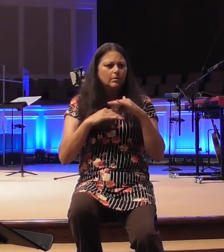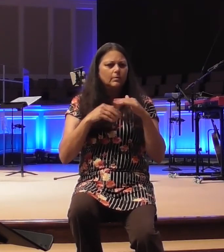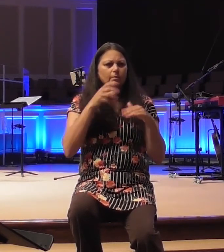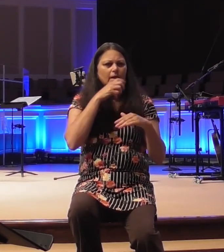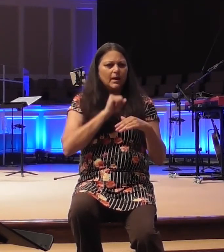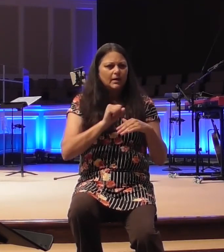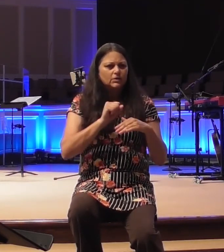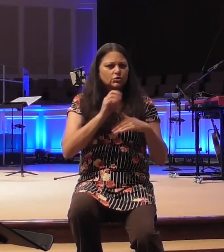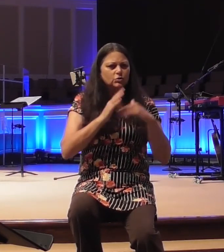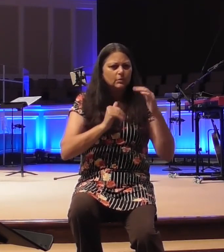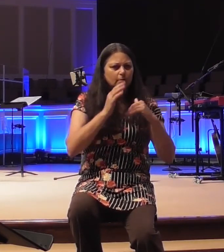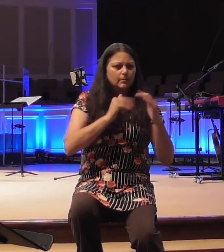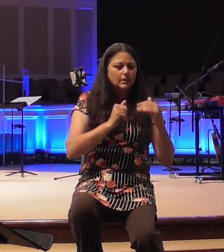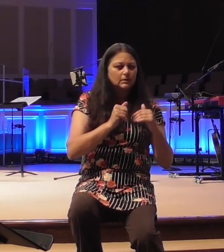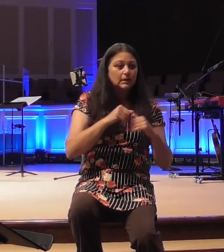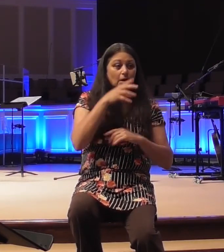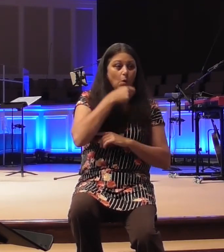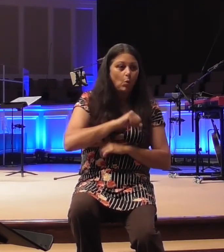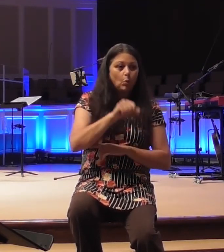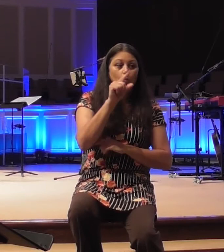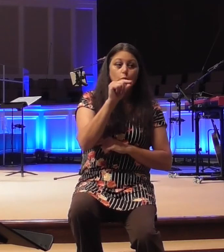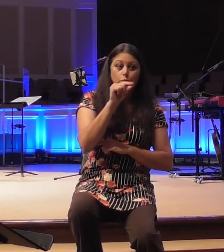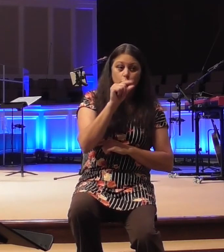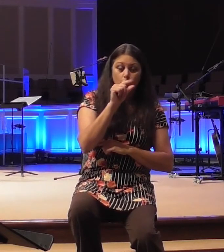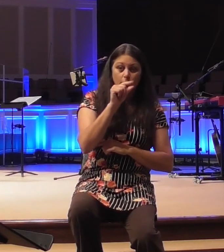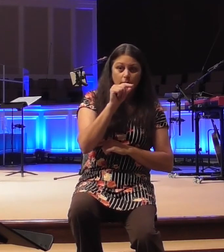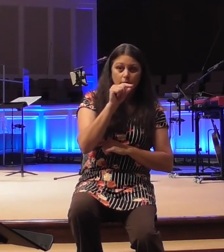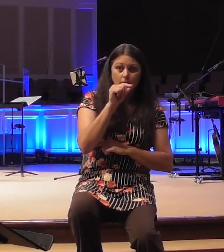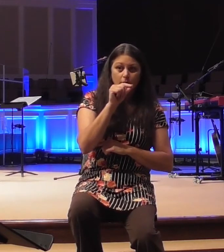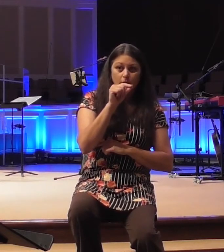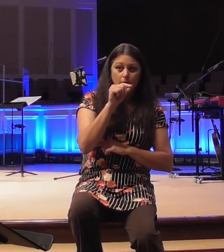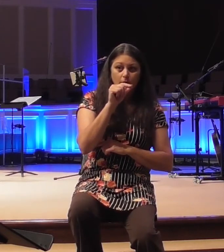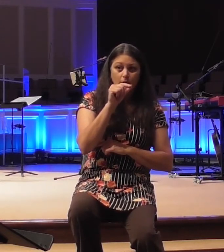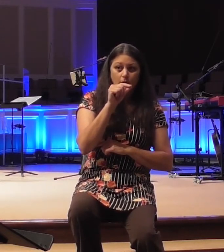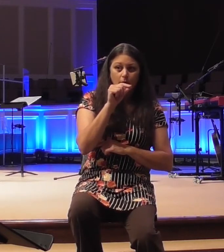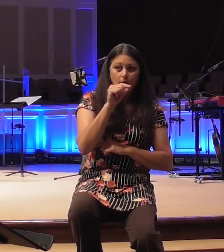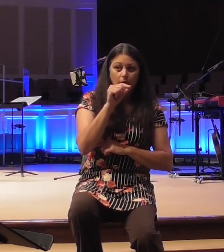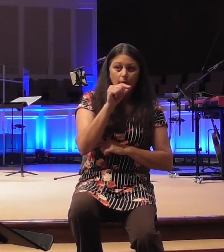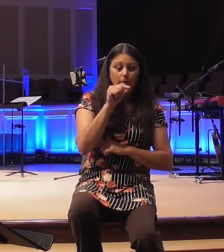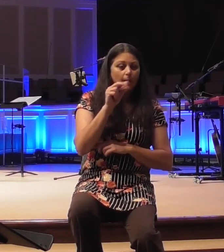20-year-old had never been to Israel before this.